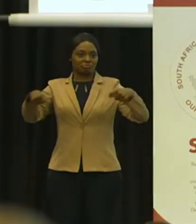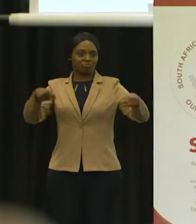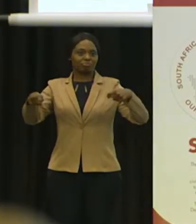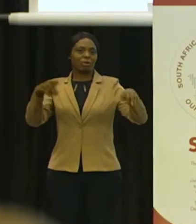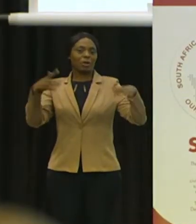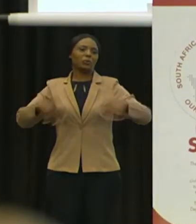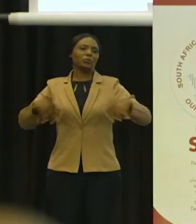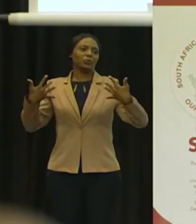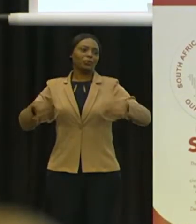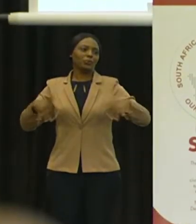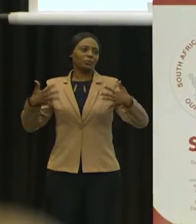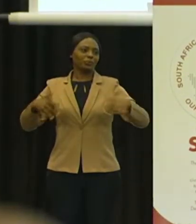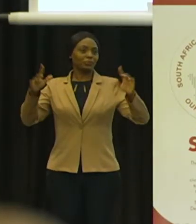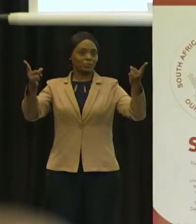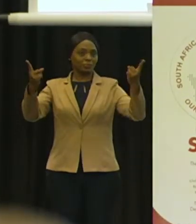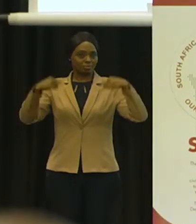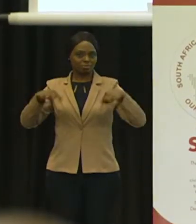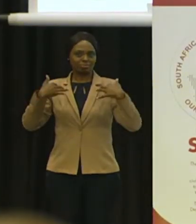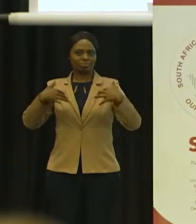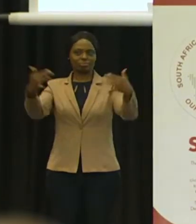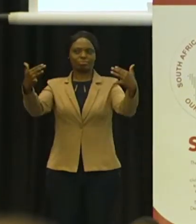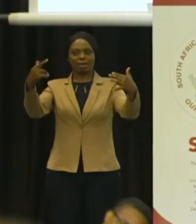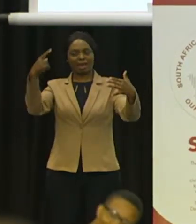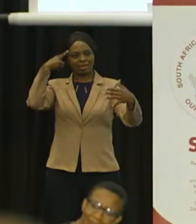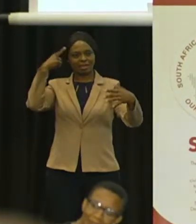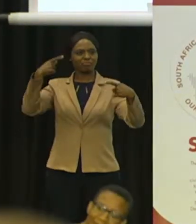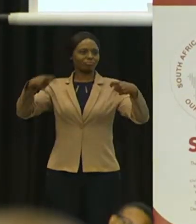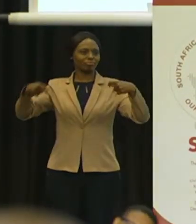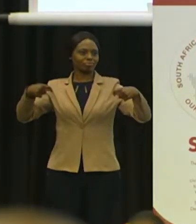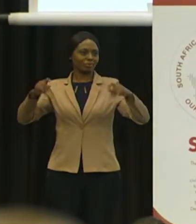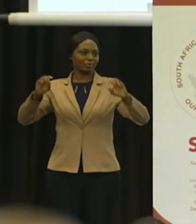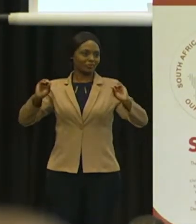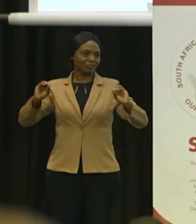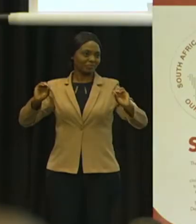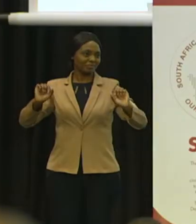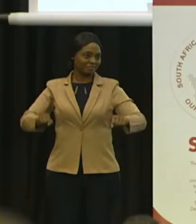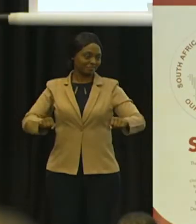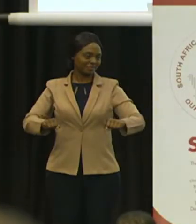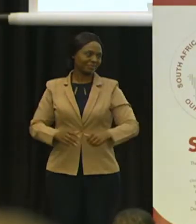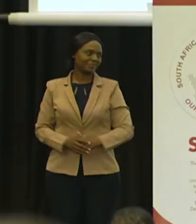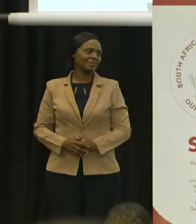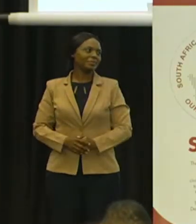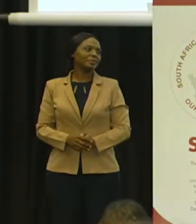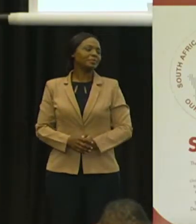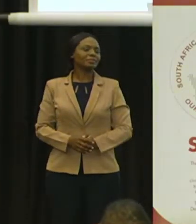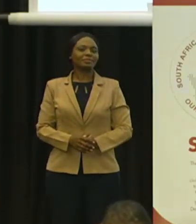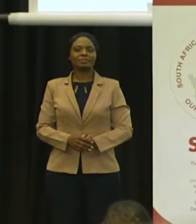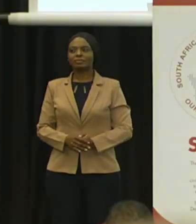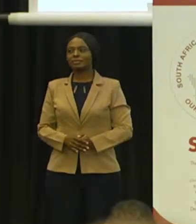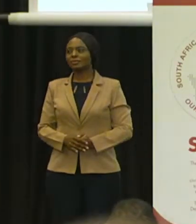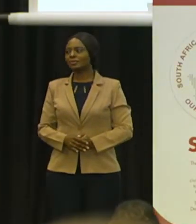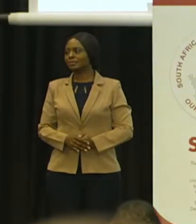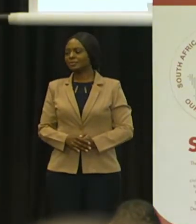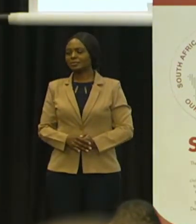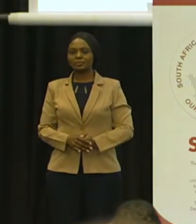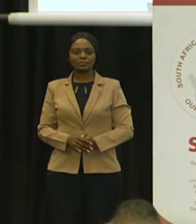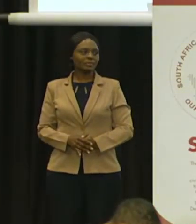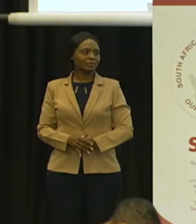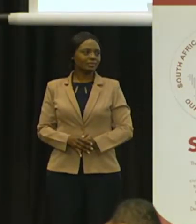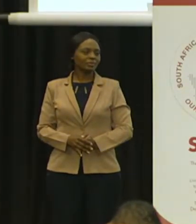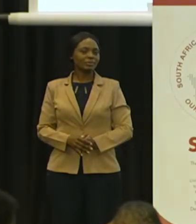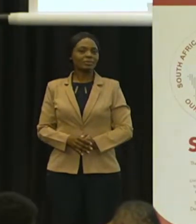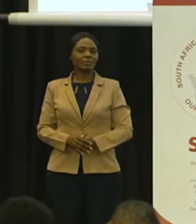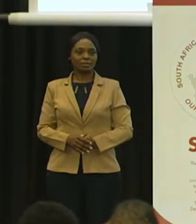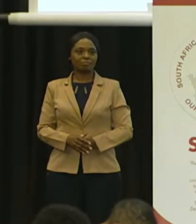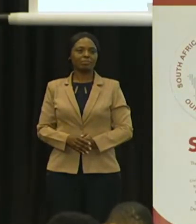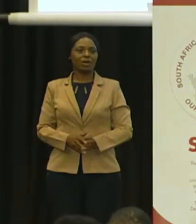graveyard session. I think we are all energized. Thank you very much. Thank you. So this is the opportunity